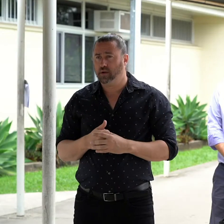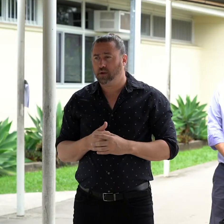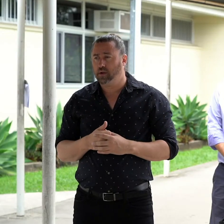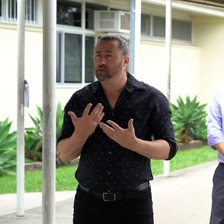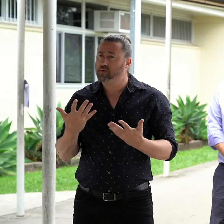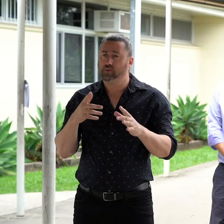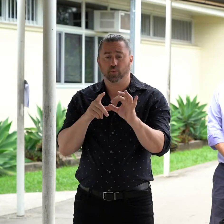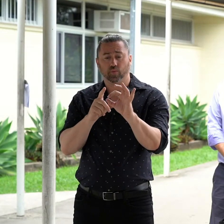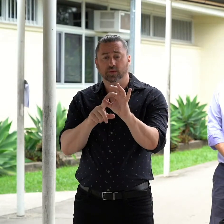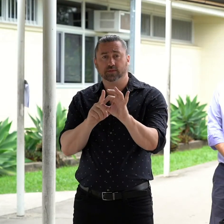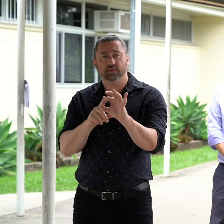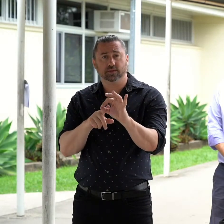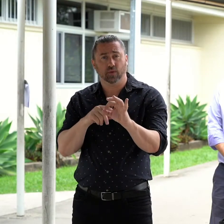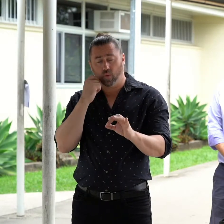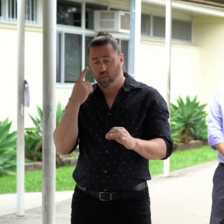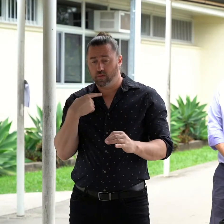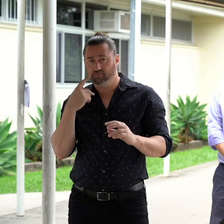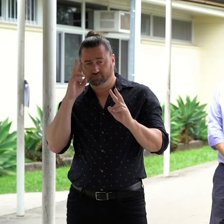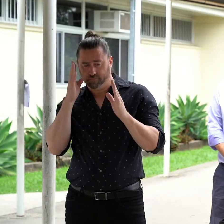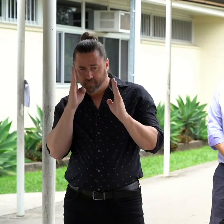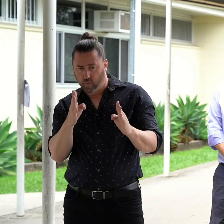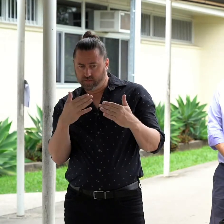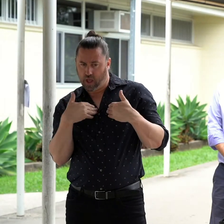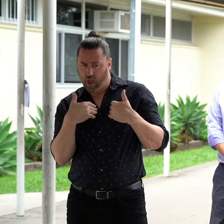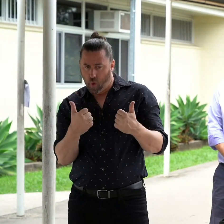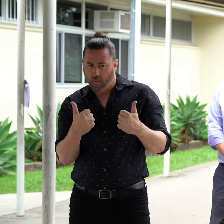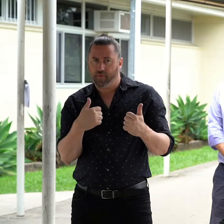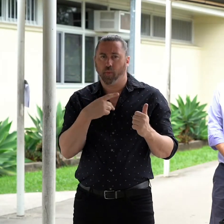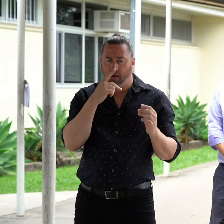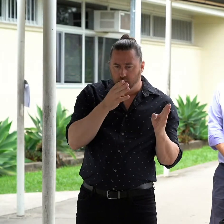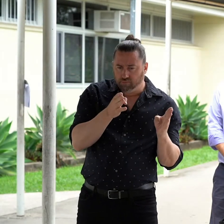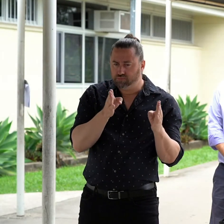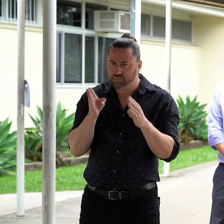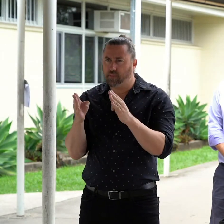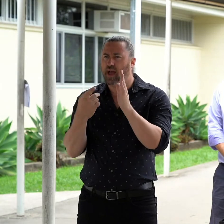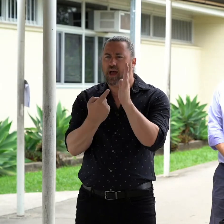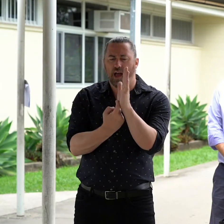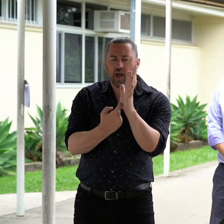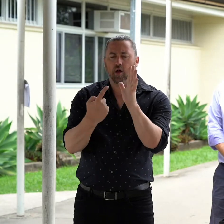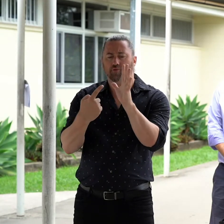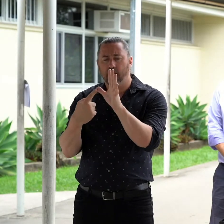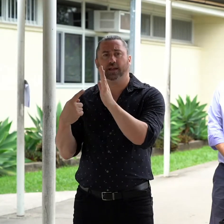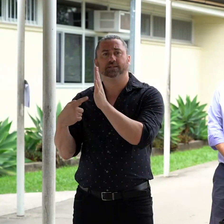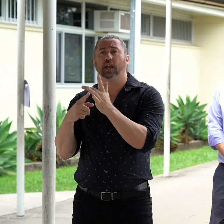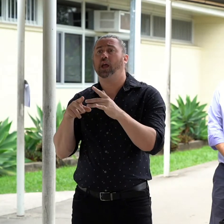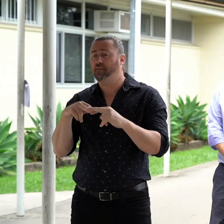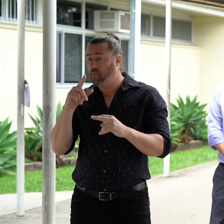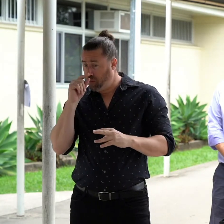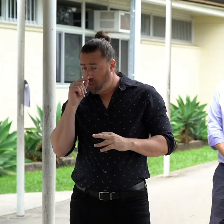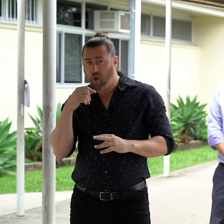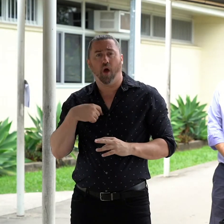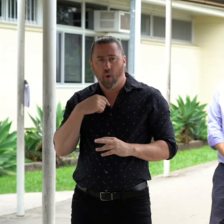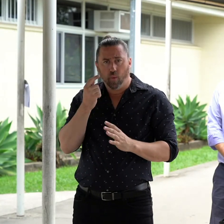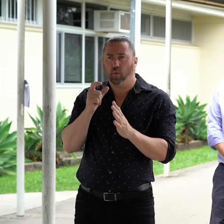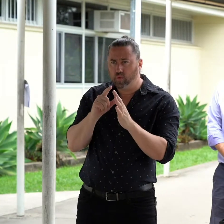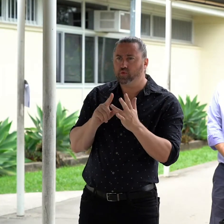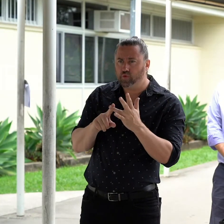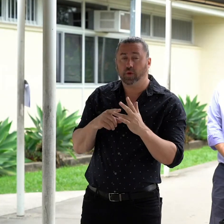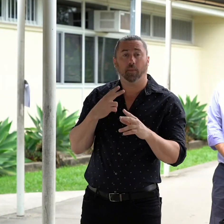here in Queensland is we can start shifting to some of those rapid antigen tests sooner, then we'll take that advice. But at this